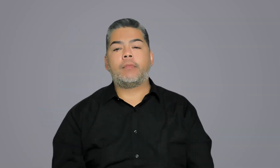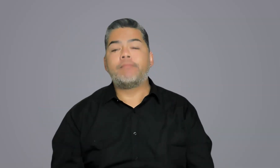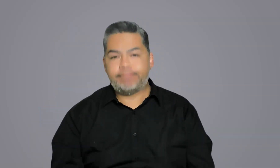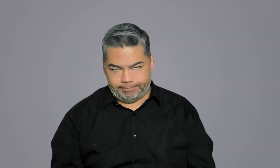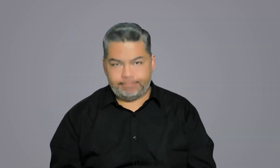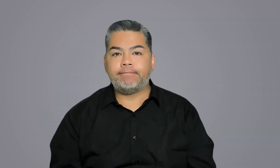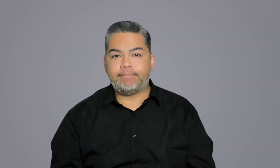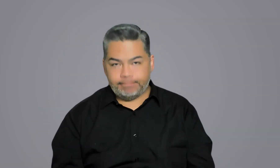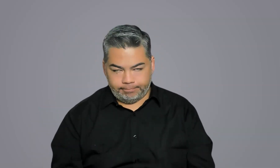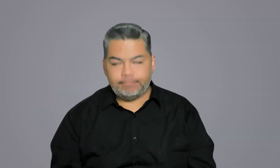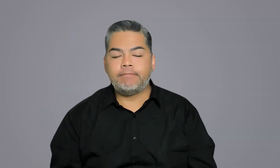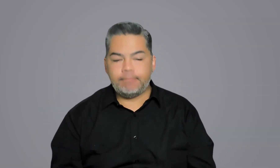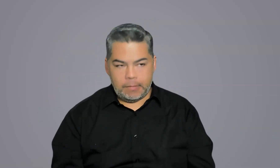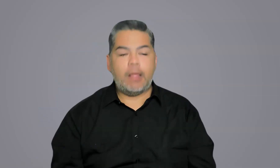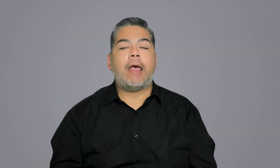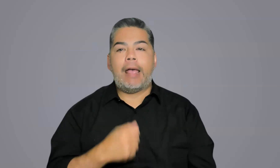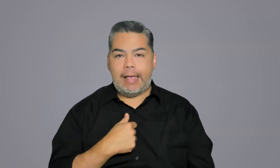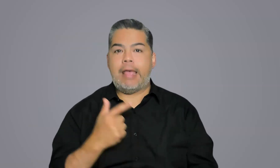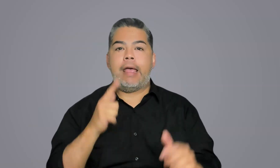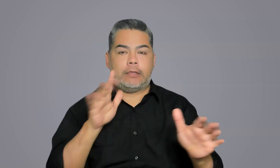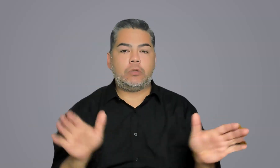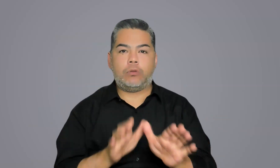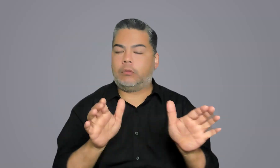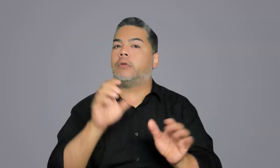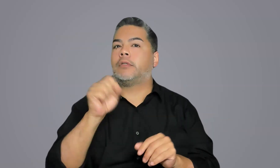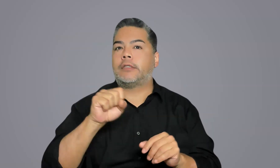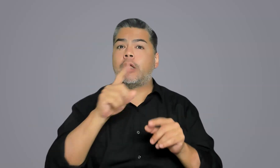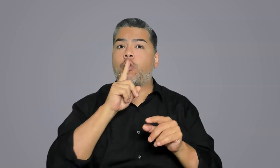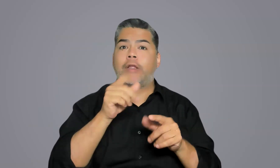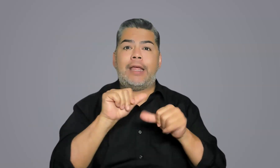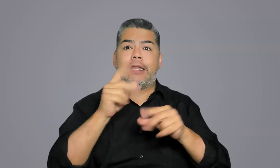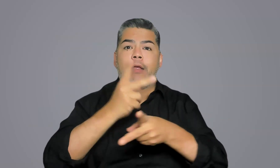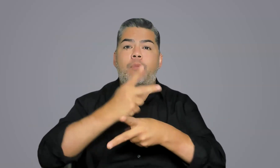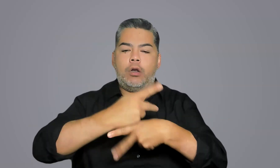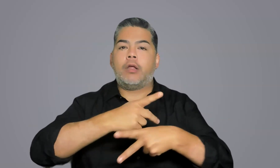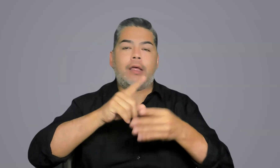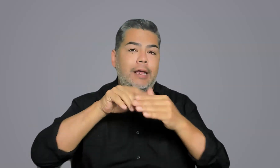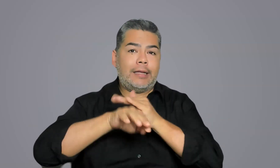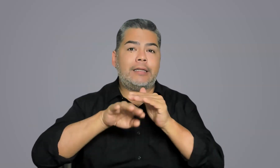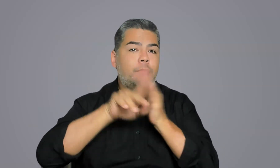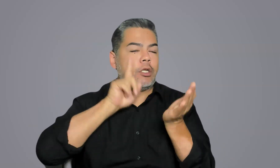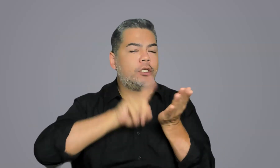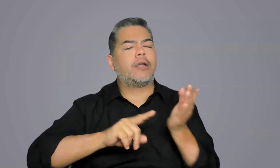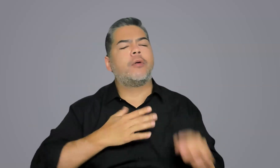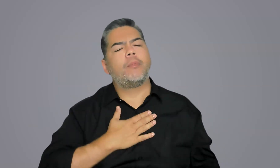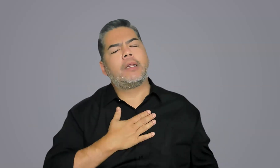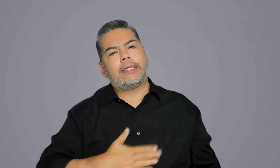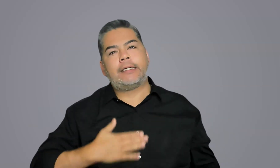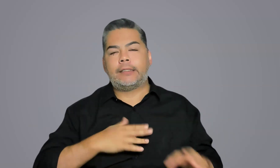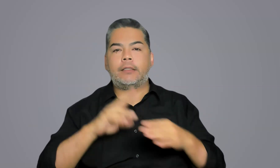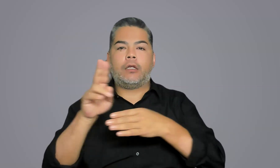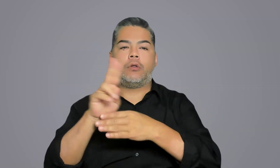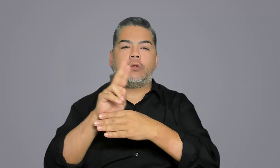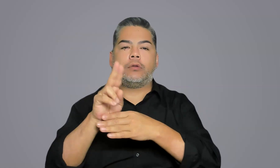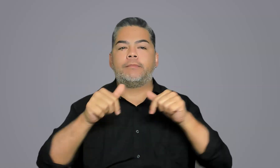Absolutely. I always, and in any kind of product where you've got an accessibility checker, please use it.